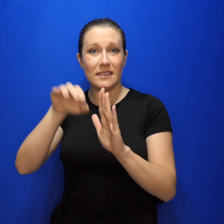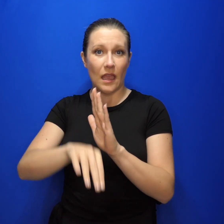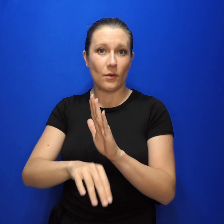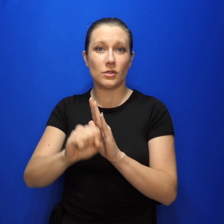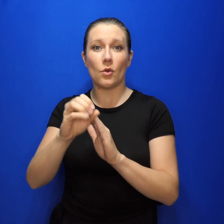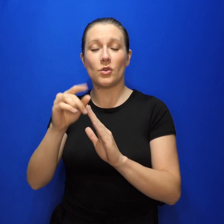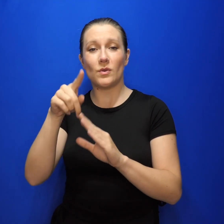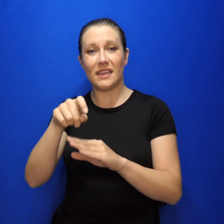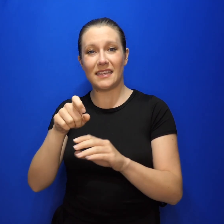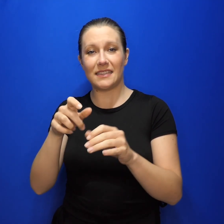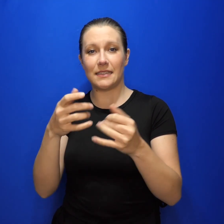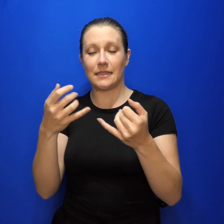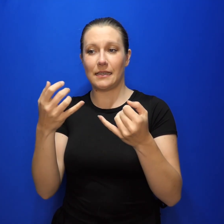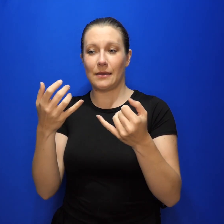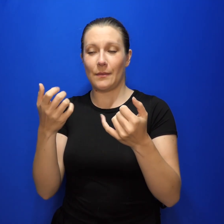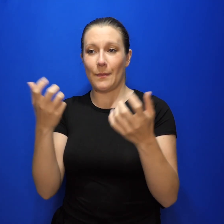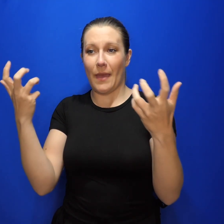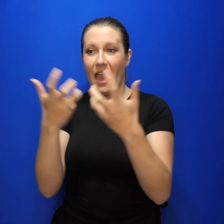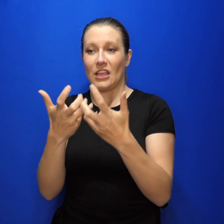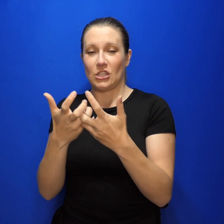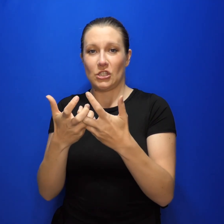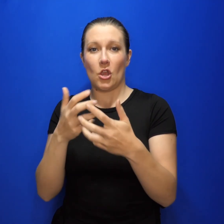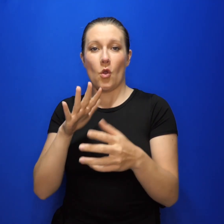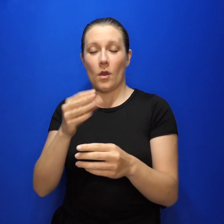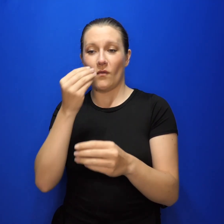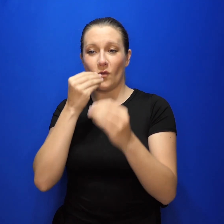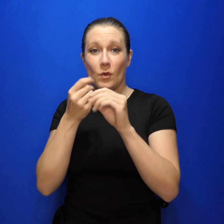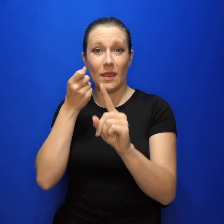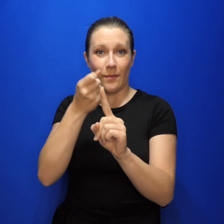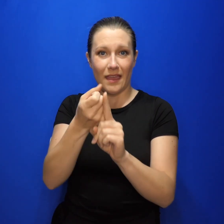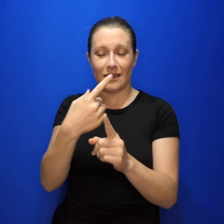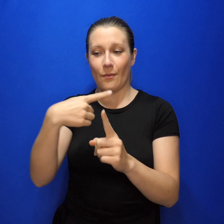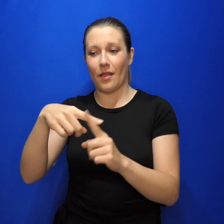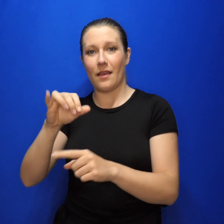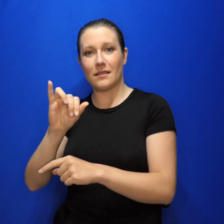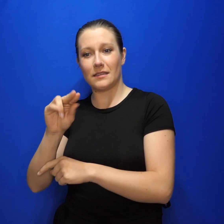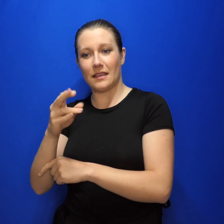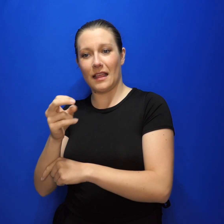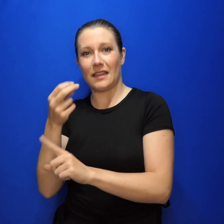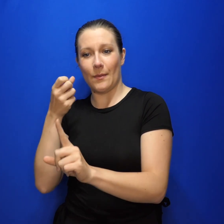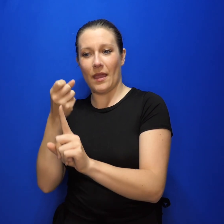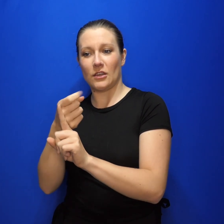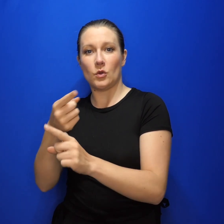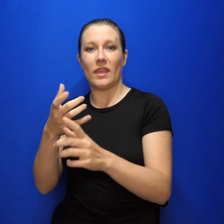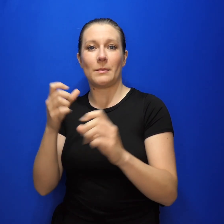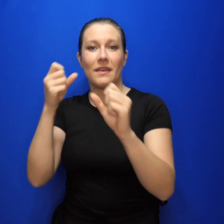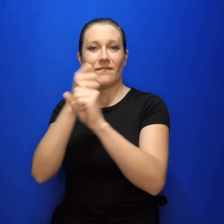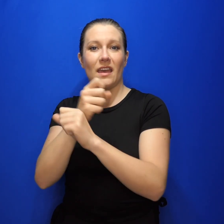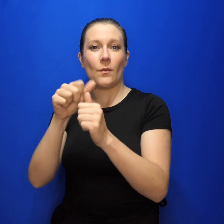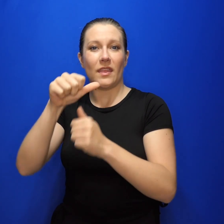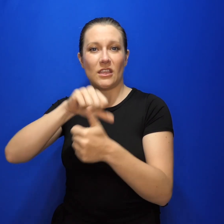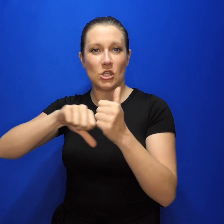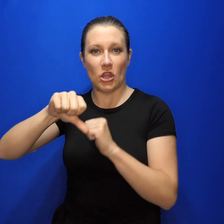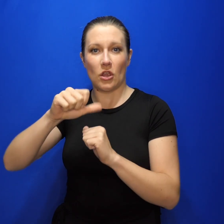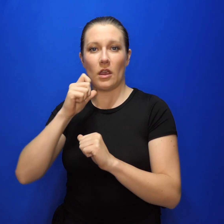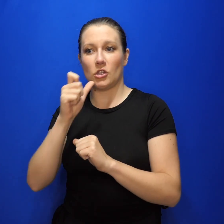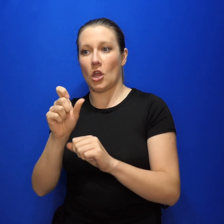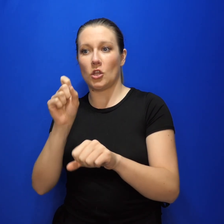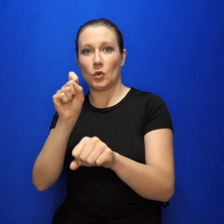the impact of the carbs and the action of the insulin so that they're fighting with each other instead of just working